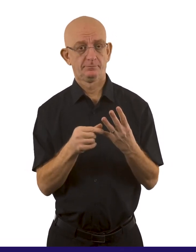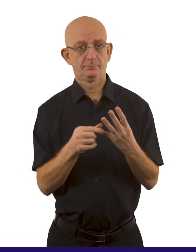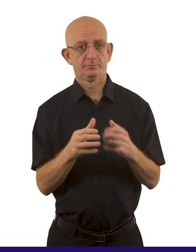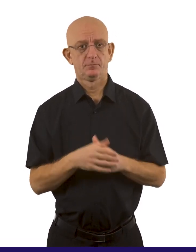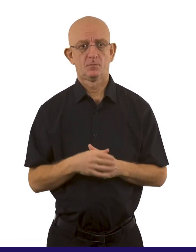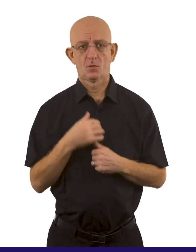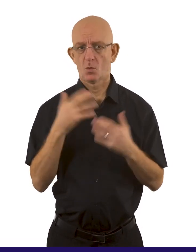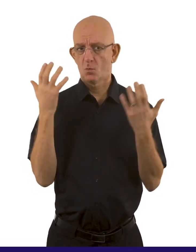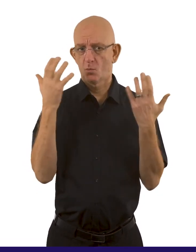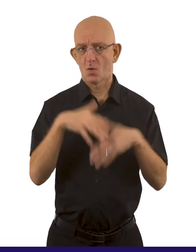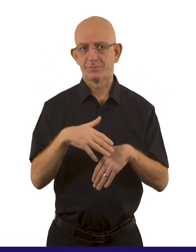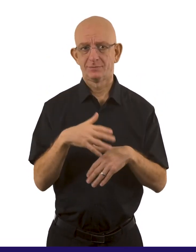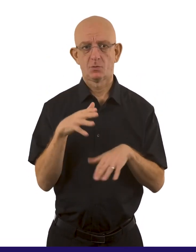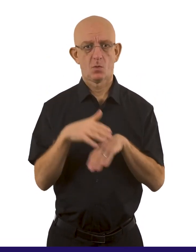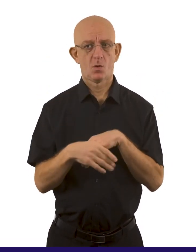Worried about abuse.